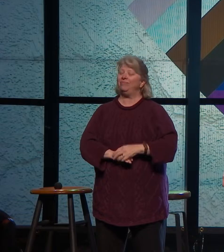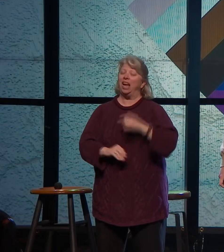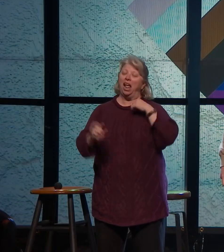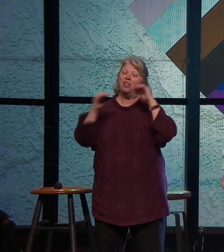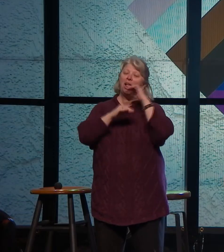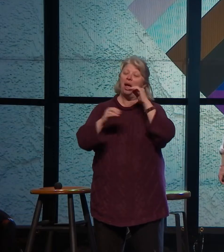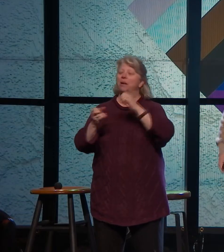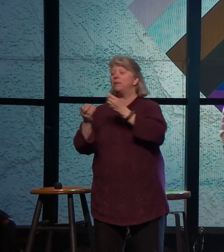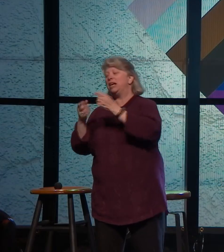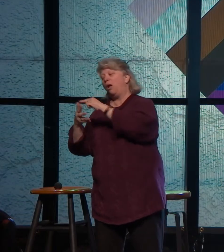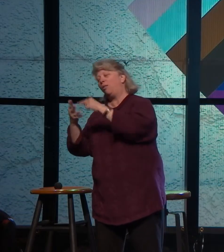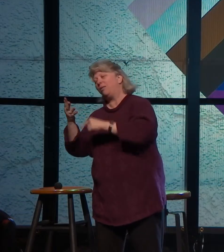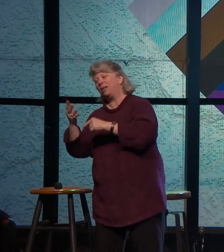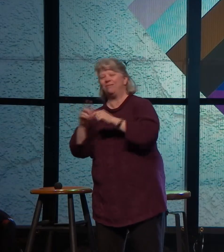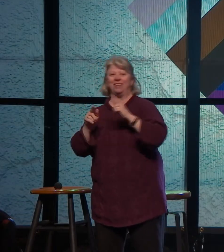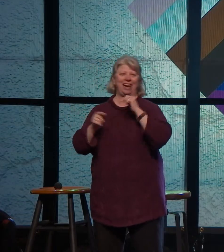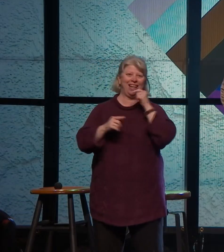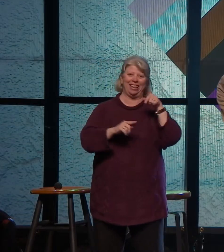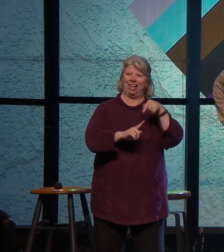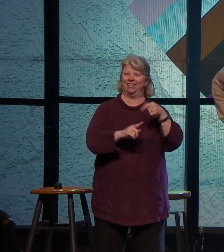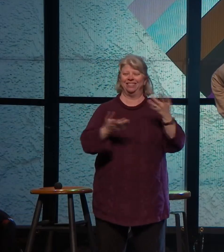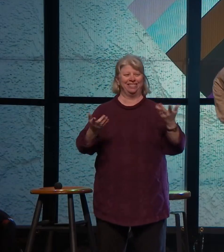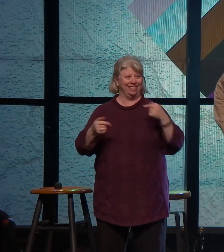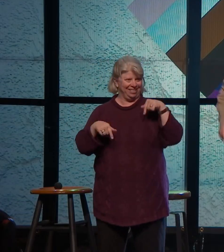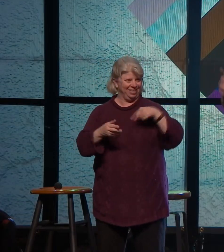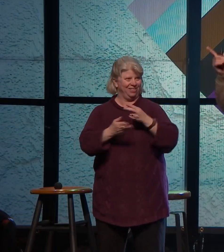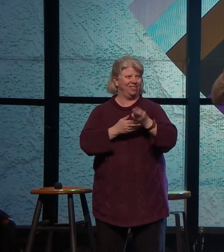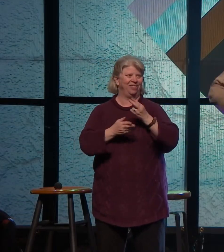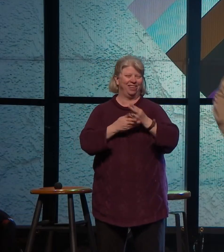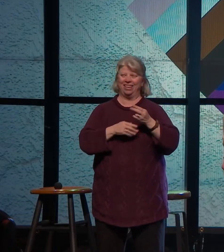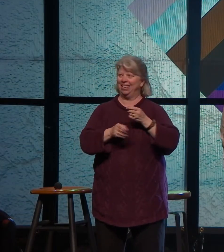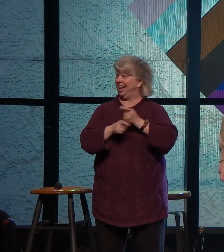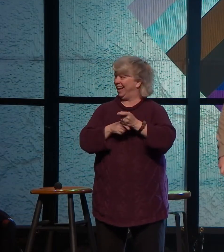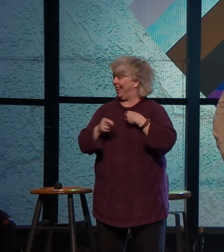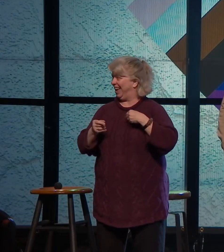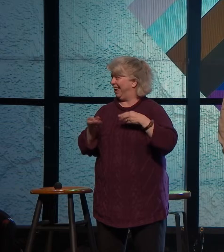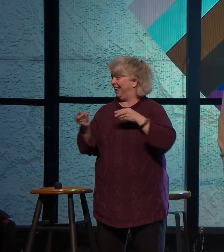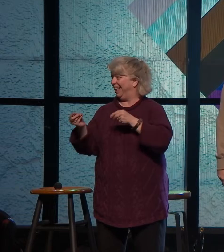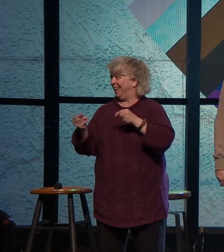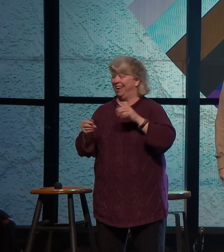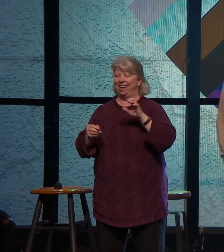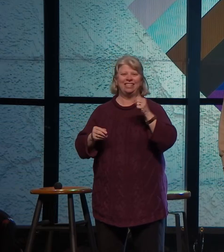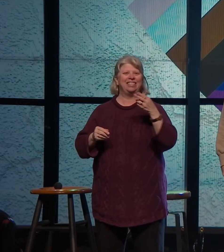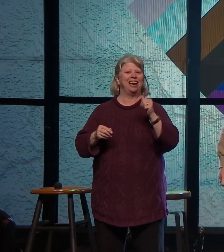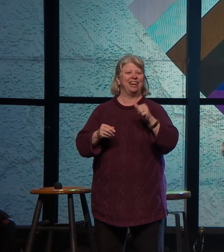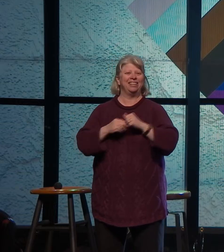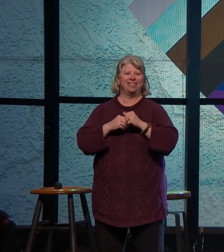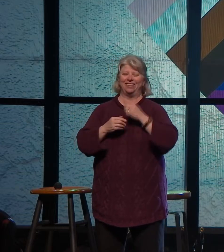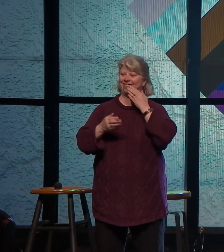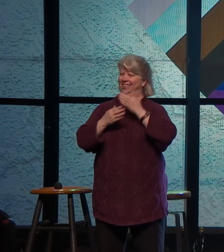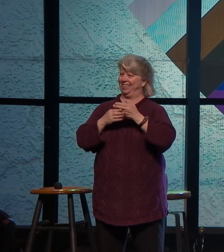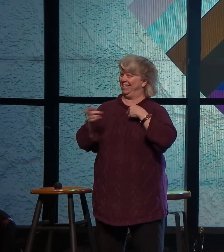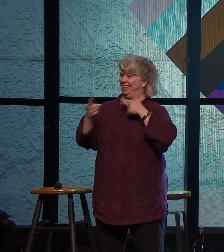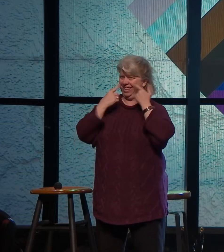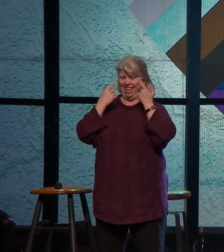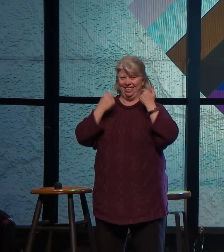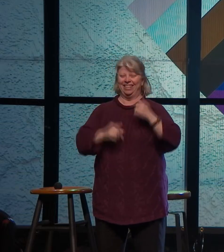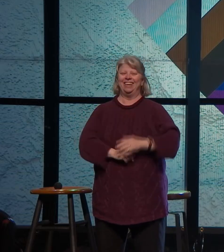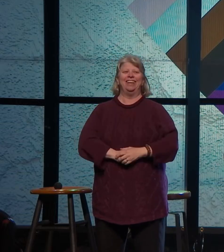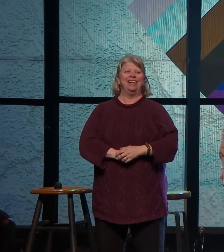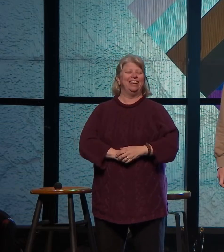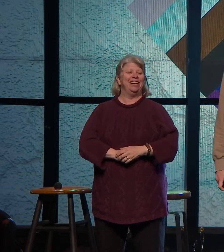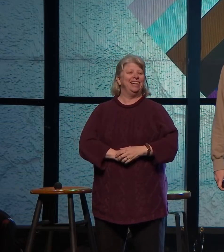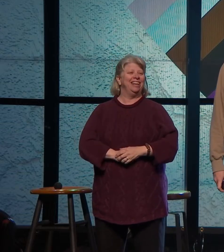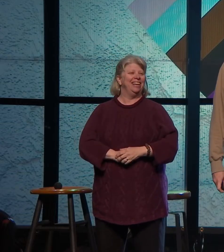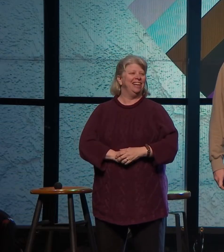of stuff, but not that. I always say that. That's truth. I tickled Aisha on that one, so that was good. I always feel good when I can get a laugh out of Aisha. All